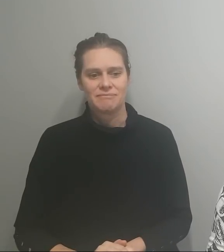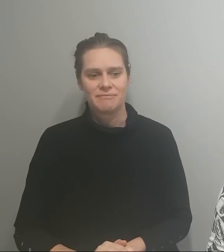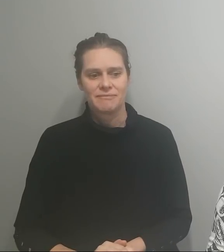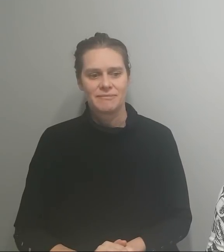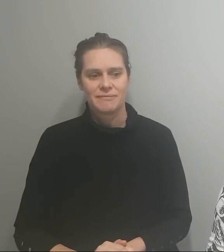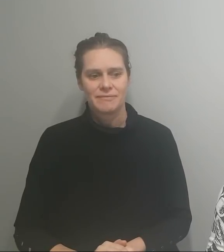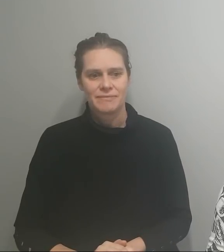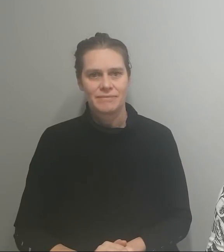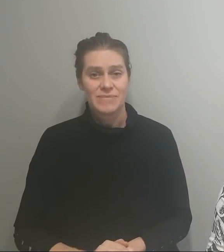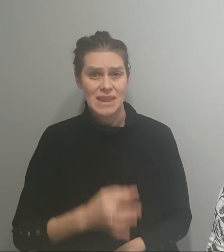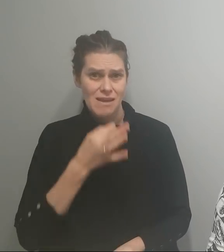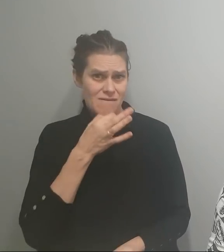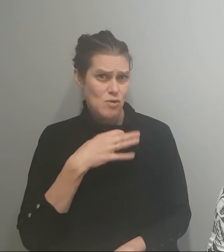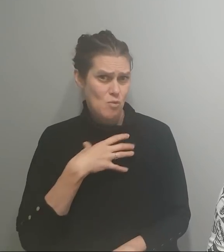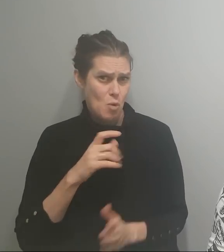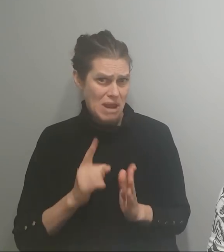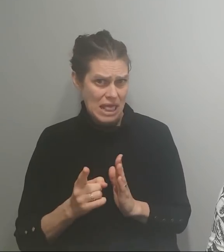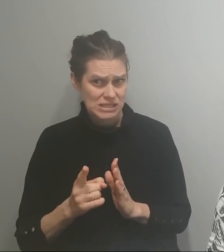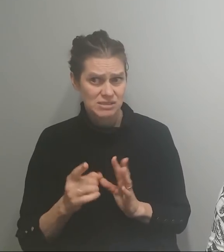Got a few more minutes.